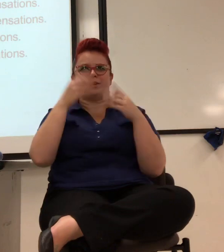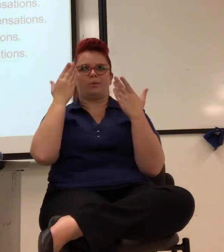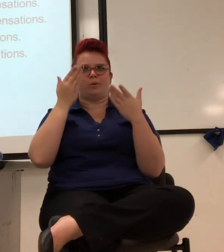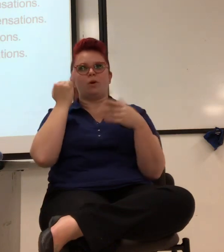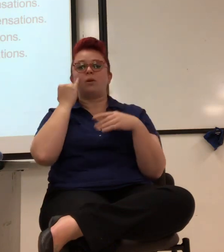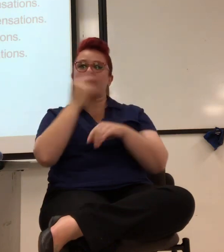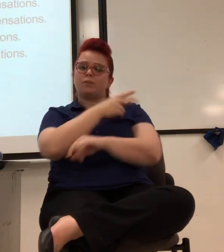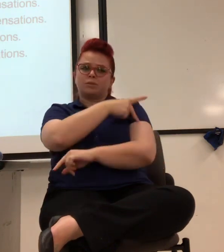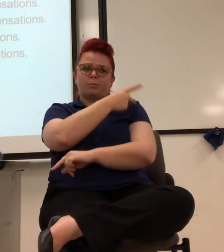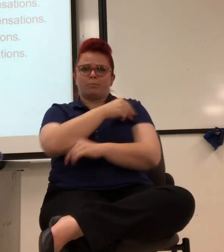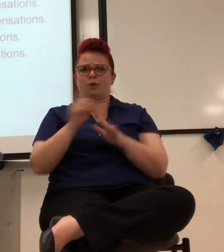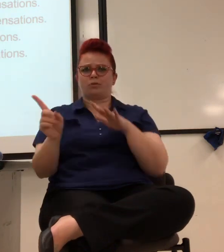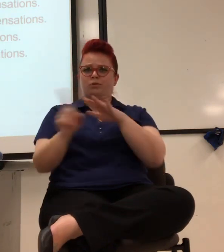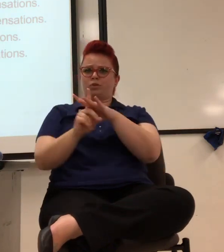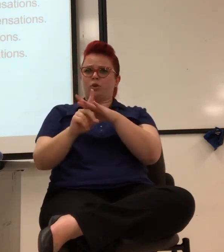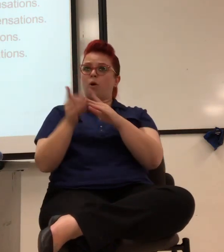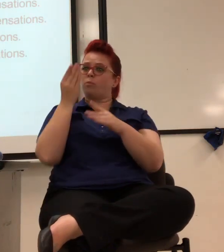/ alkalosis.